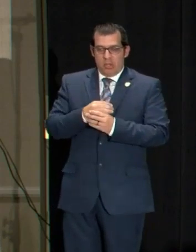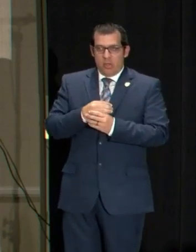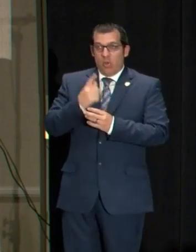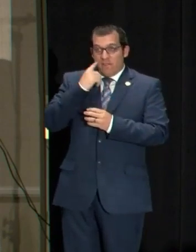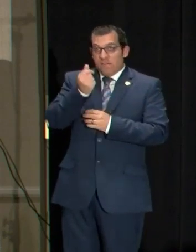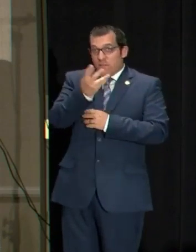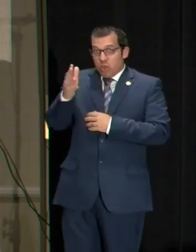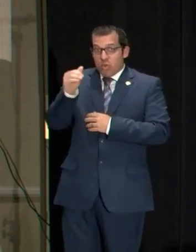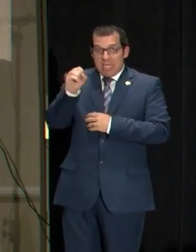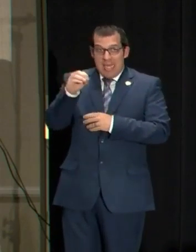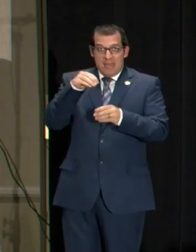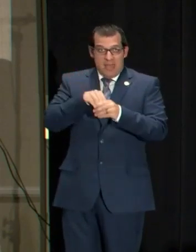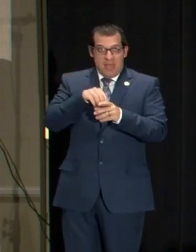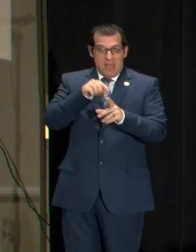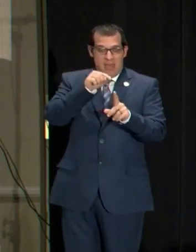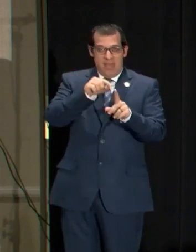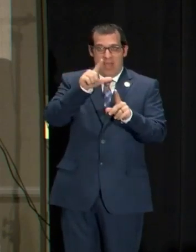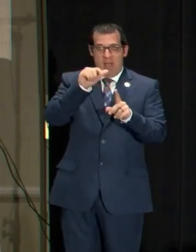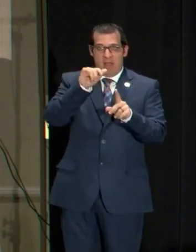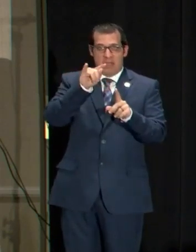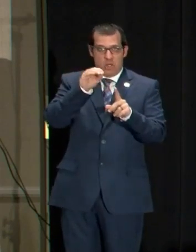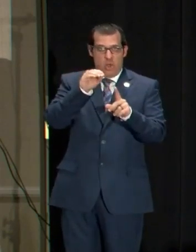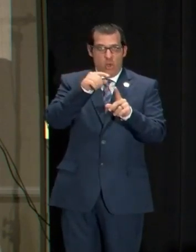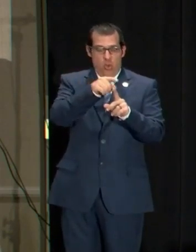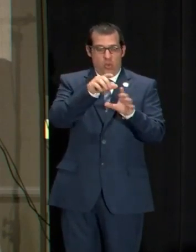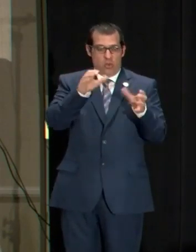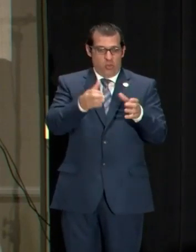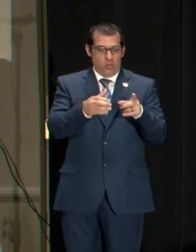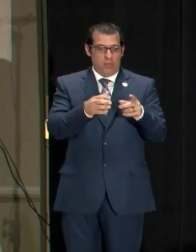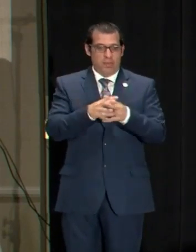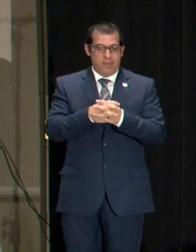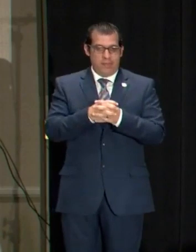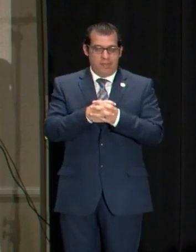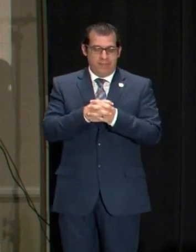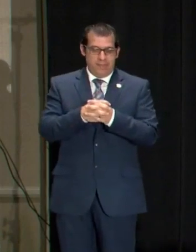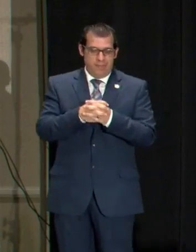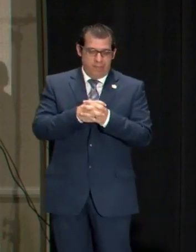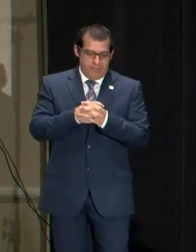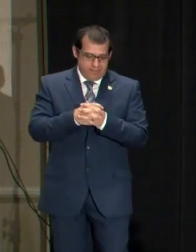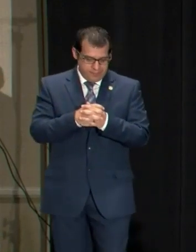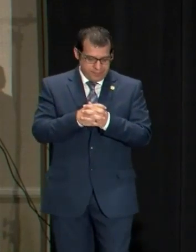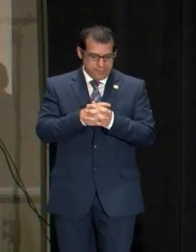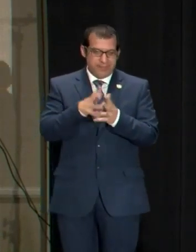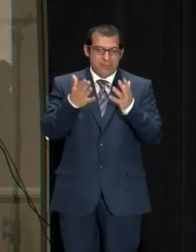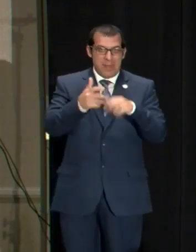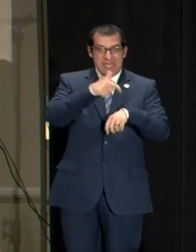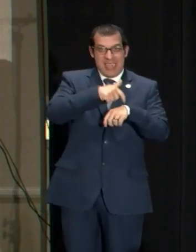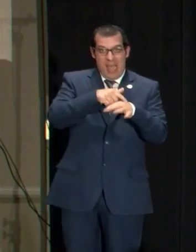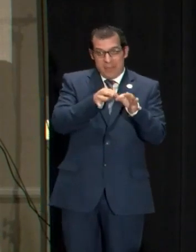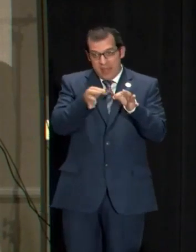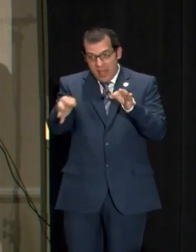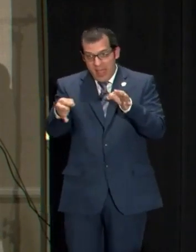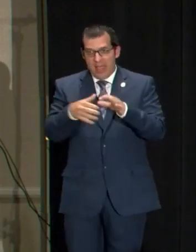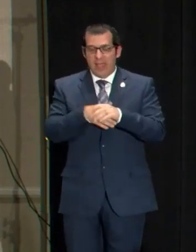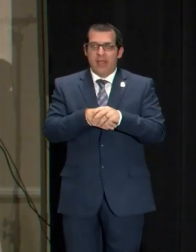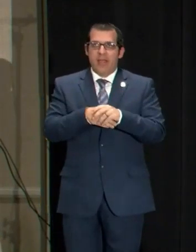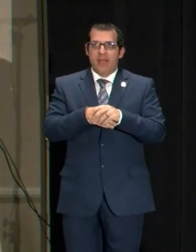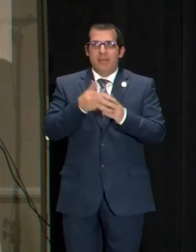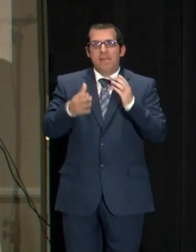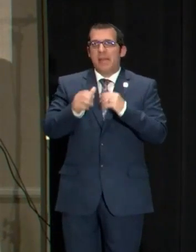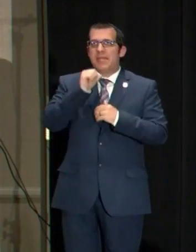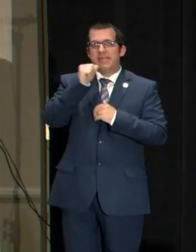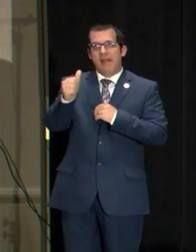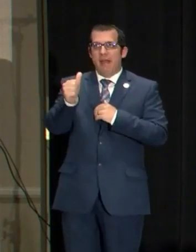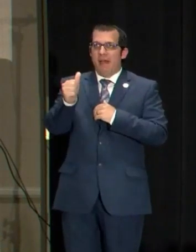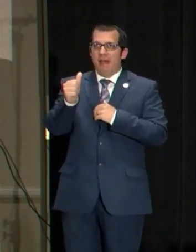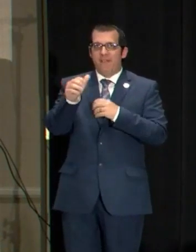few cases in the Latino community, and so it may have been a time delay. It may have been that we weren't